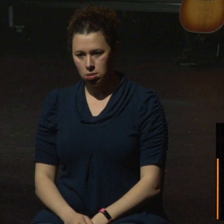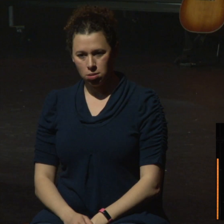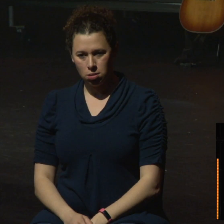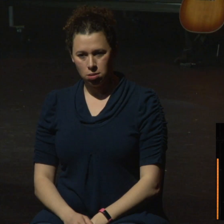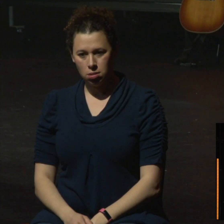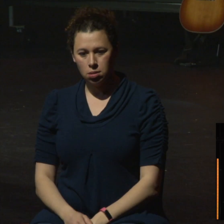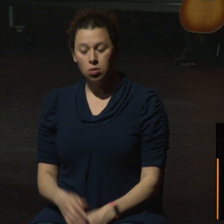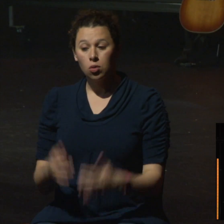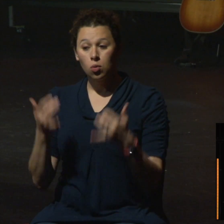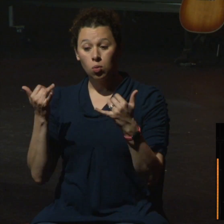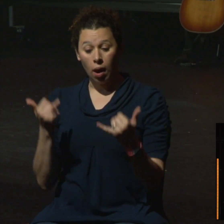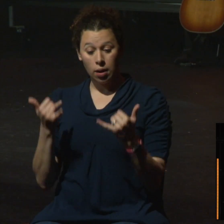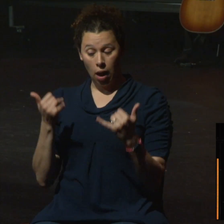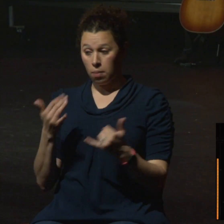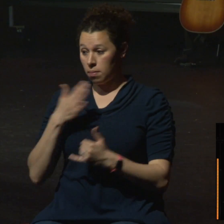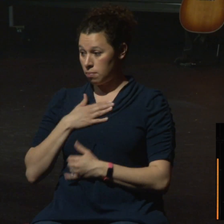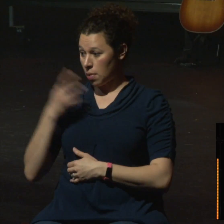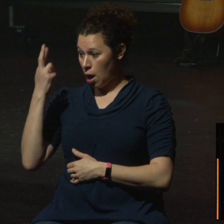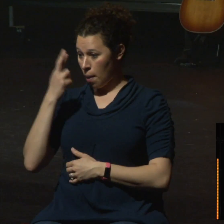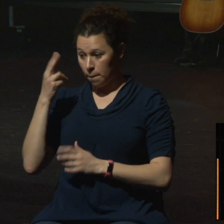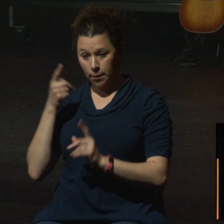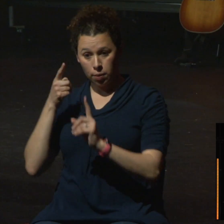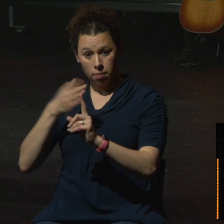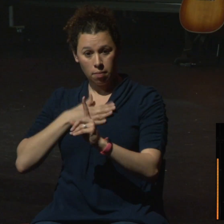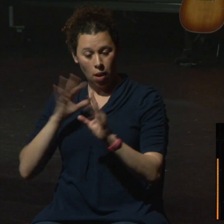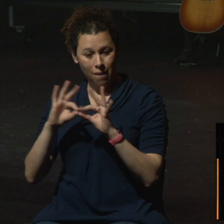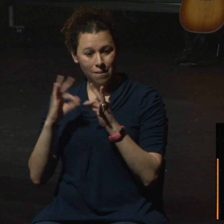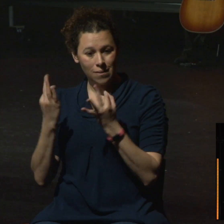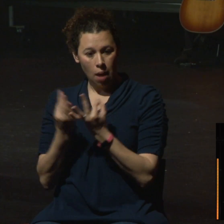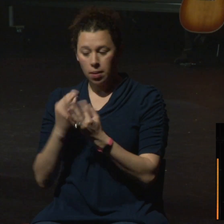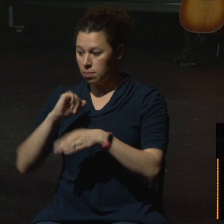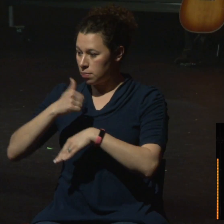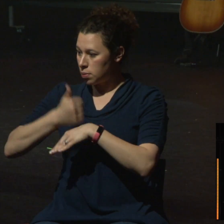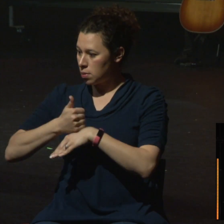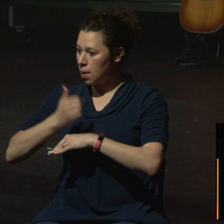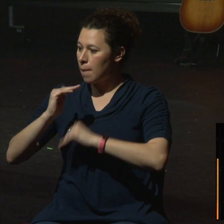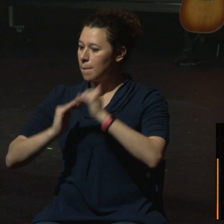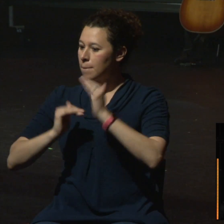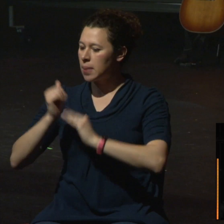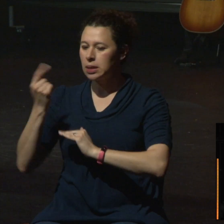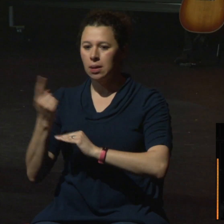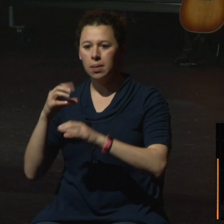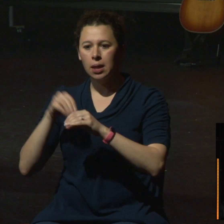Right now, my purpose, my family's purpose, is to build something in Ferguson.